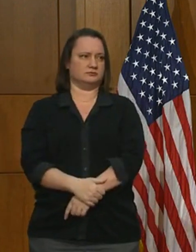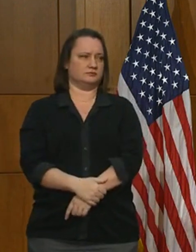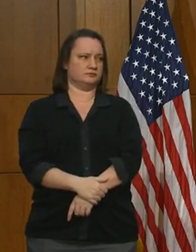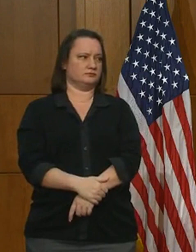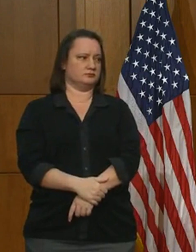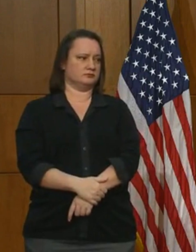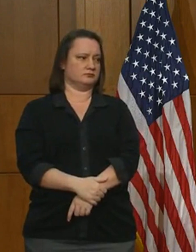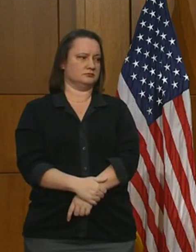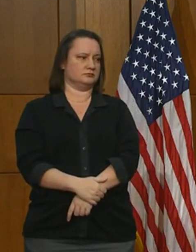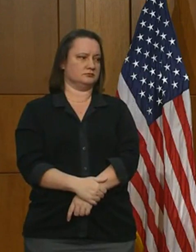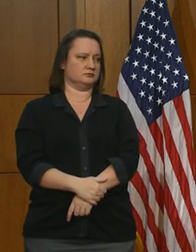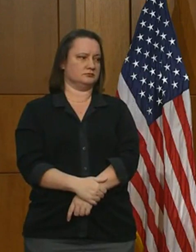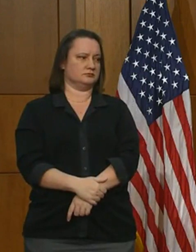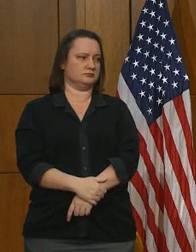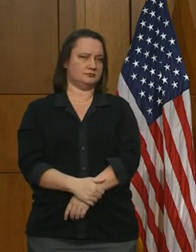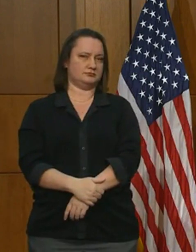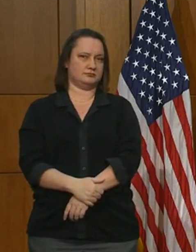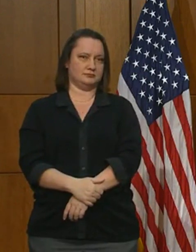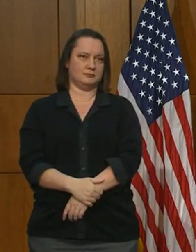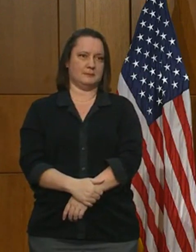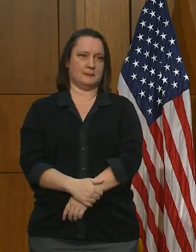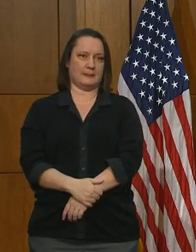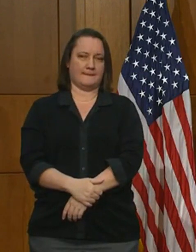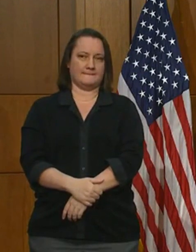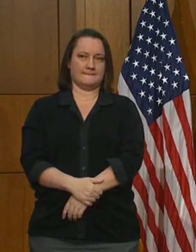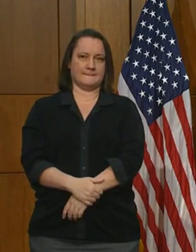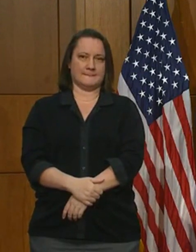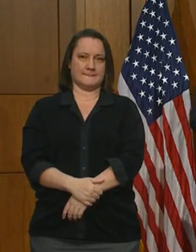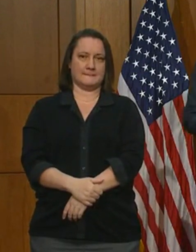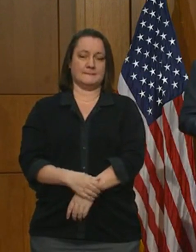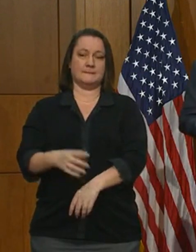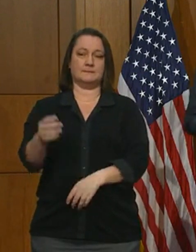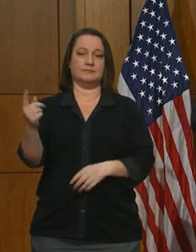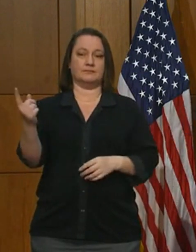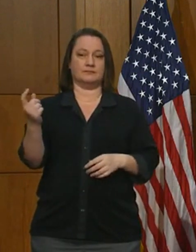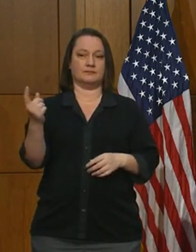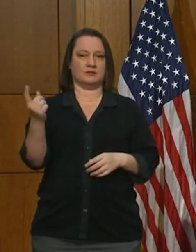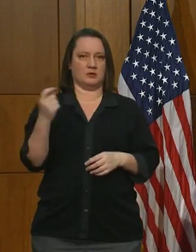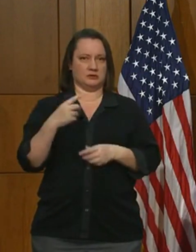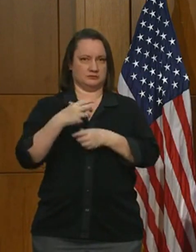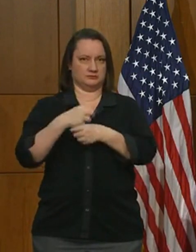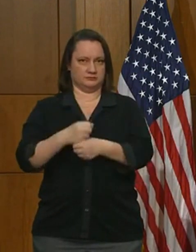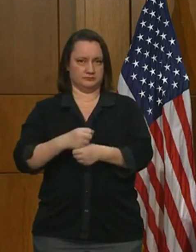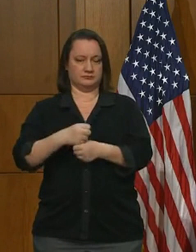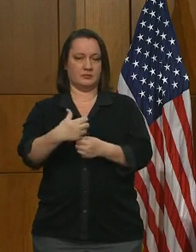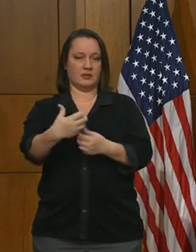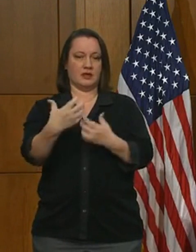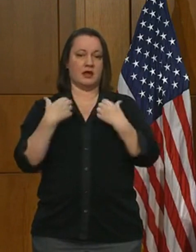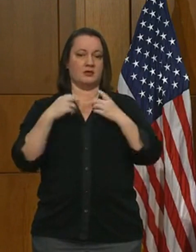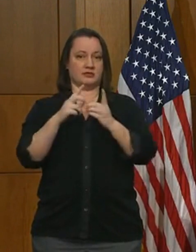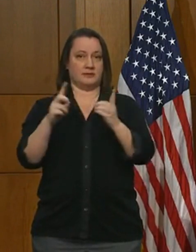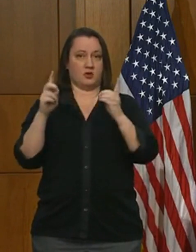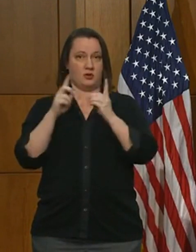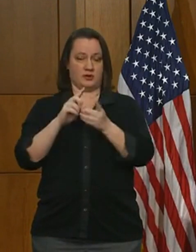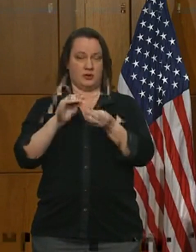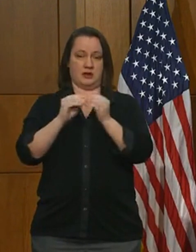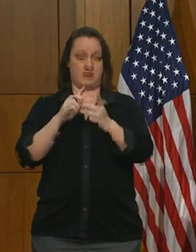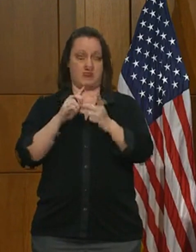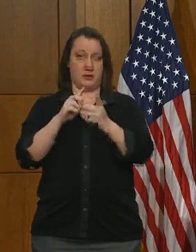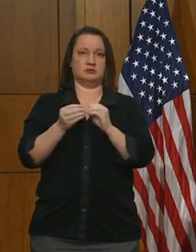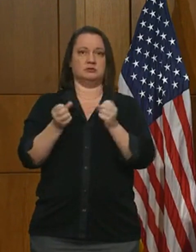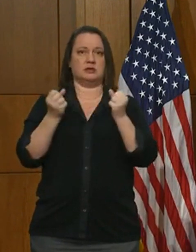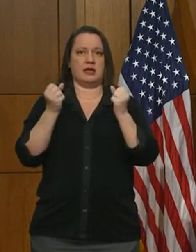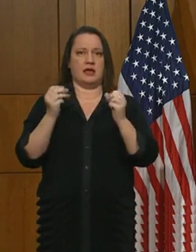I appreciate it. Thank you, Governor. The question is, does the health department view cases in